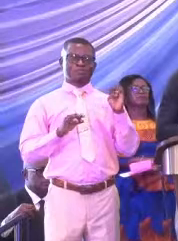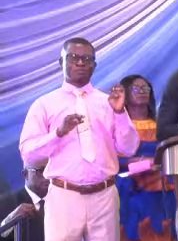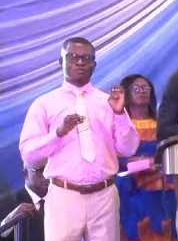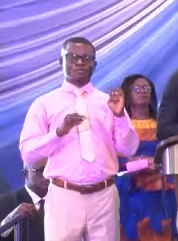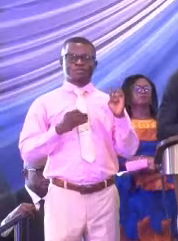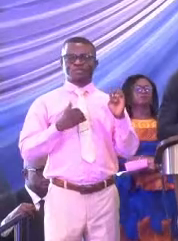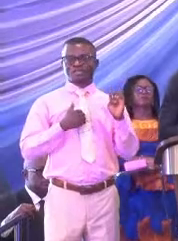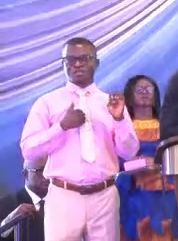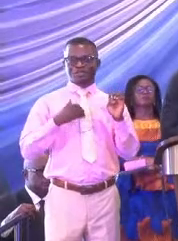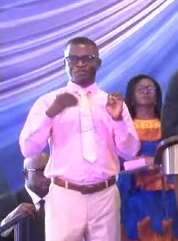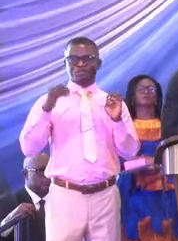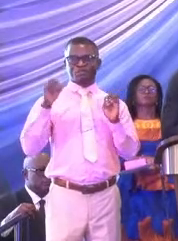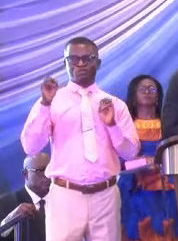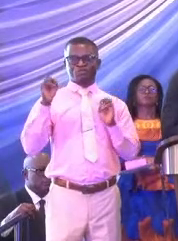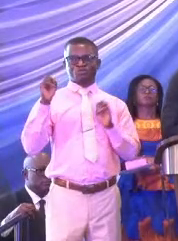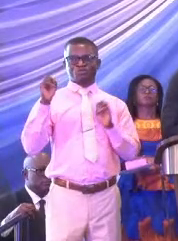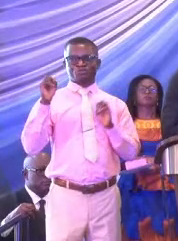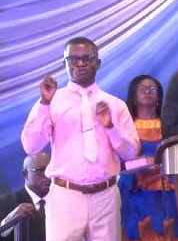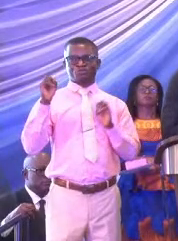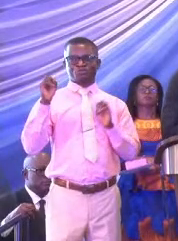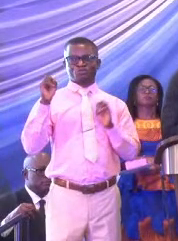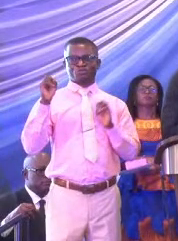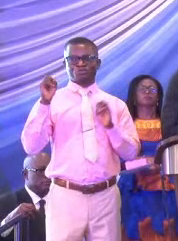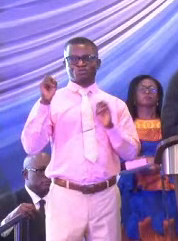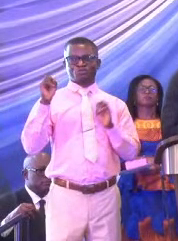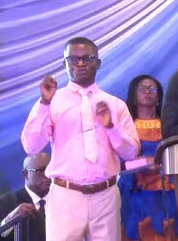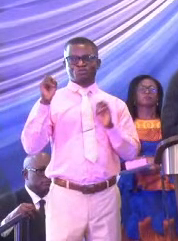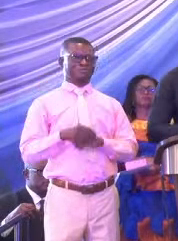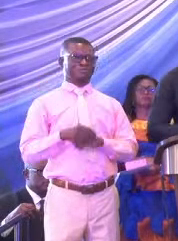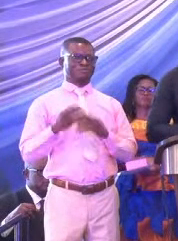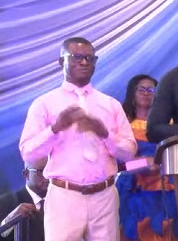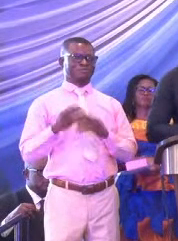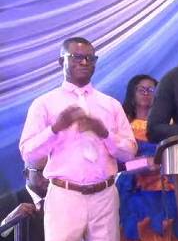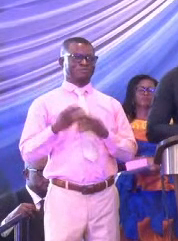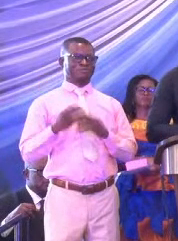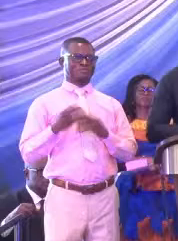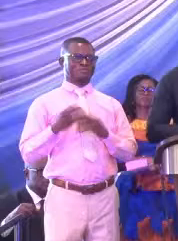Bayes scored 12 over 15.